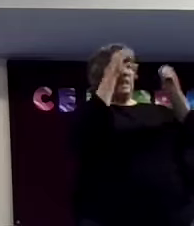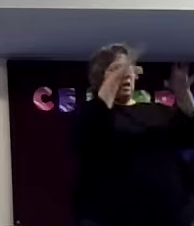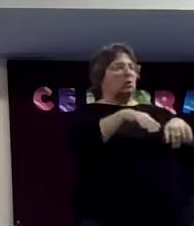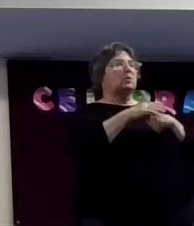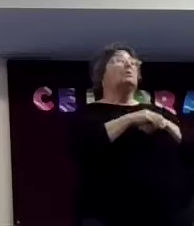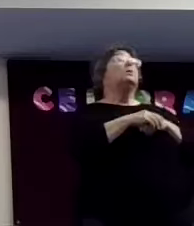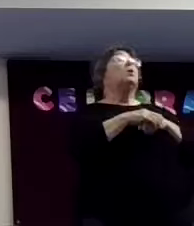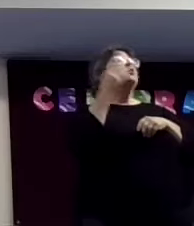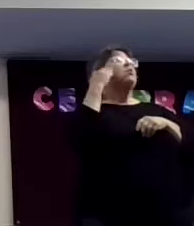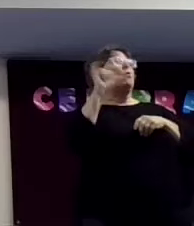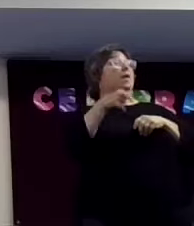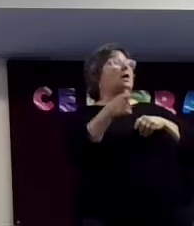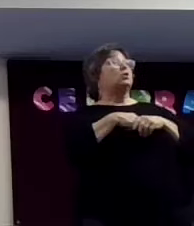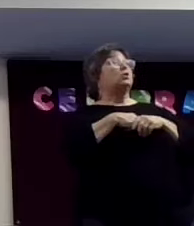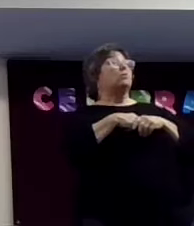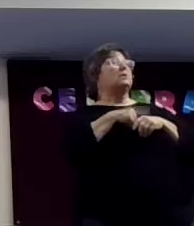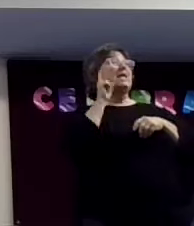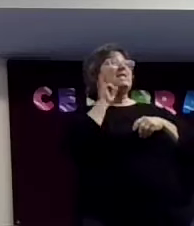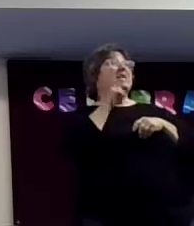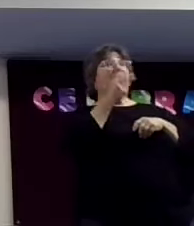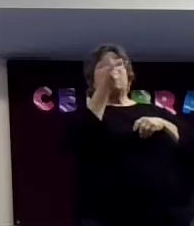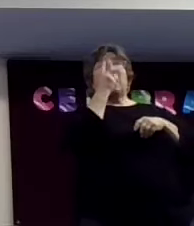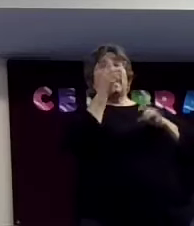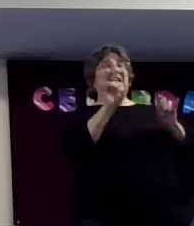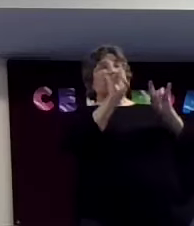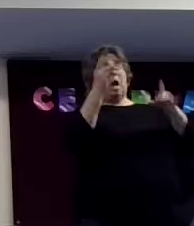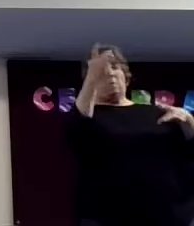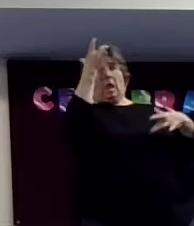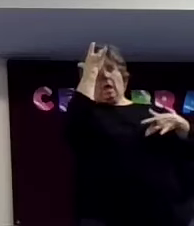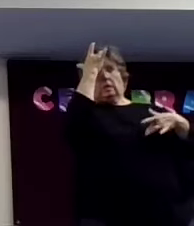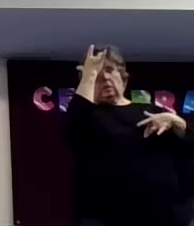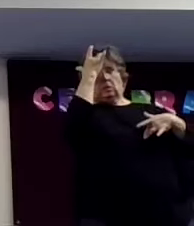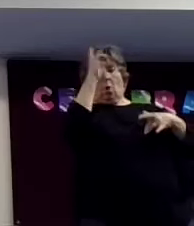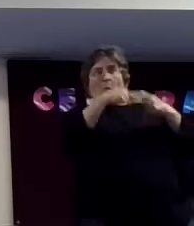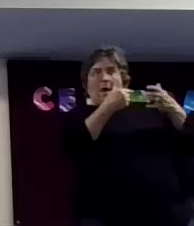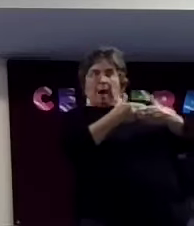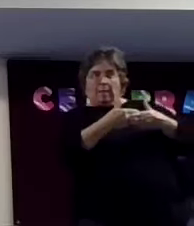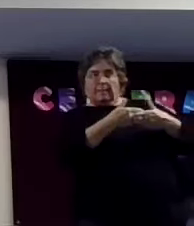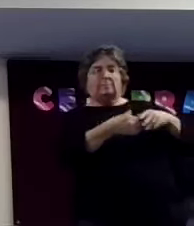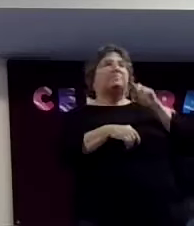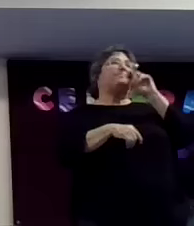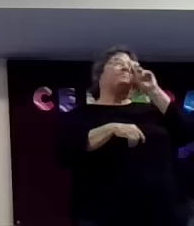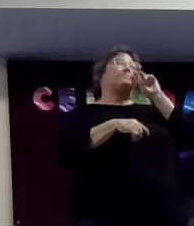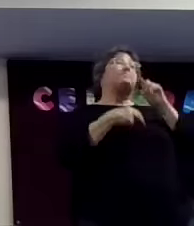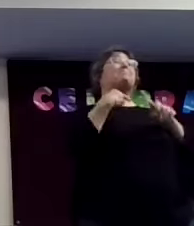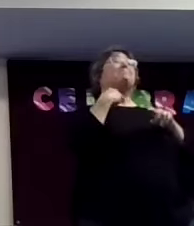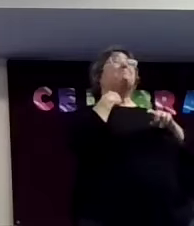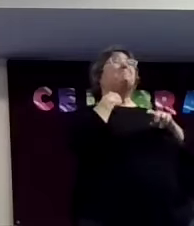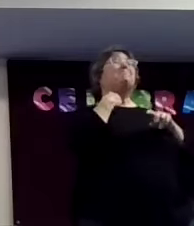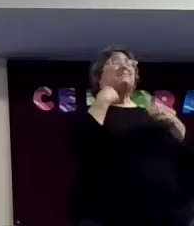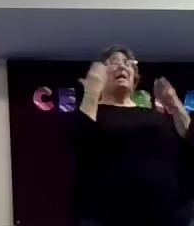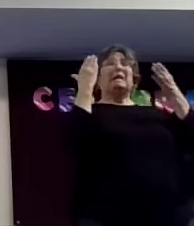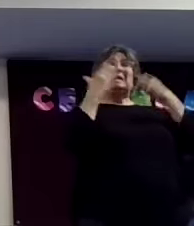teachers. As you know, she was left blind and deaf by a terrible illness as an infant. She was trapped in a horrible, dark